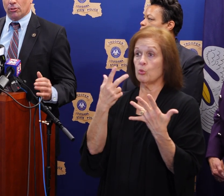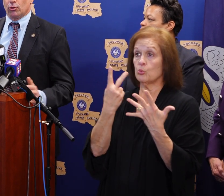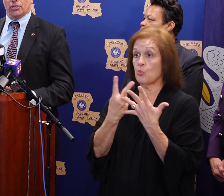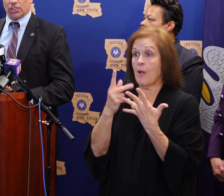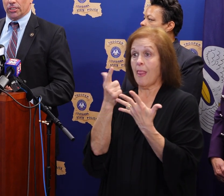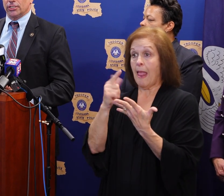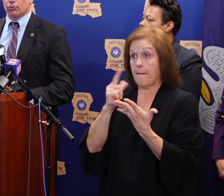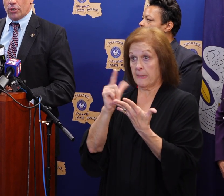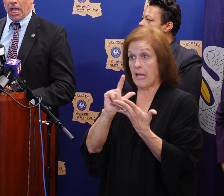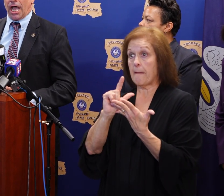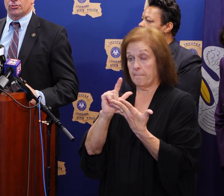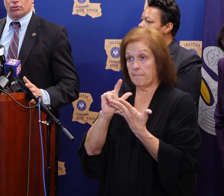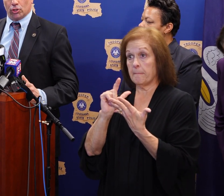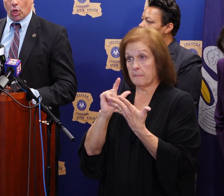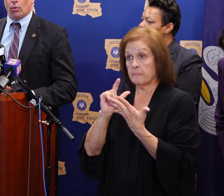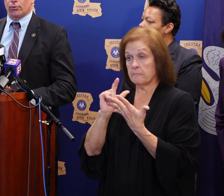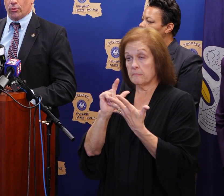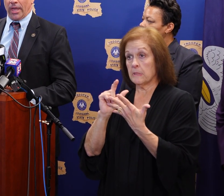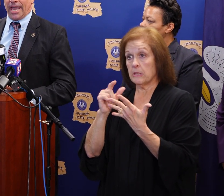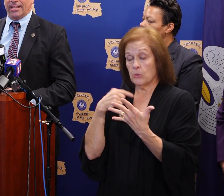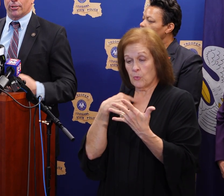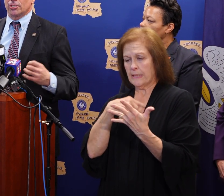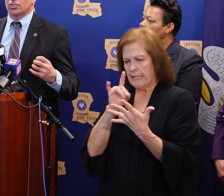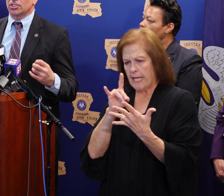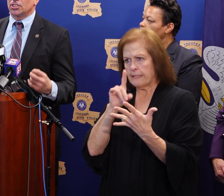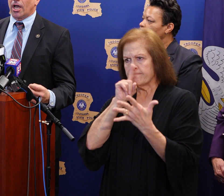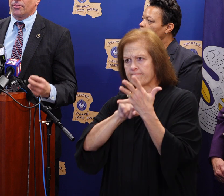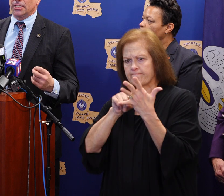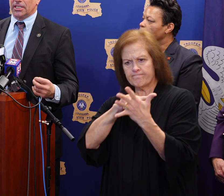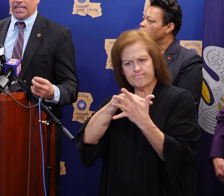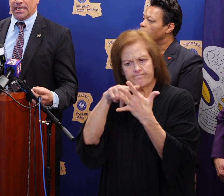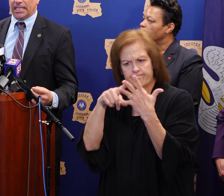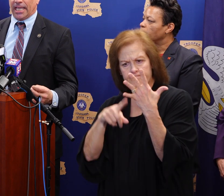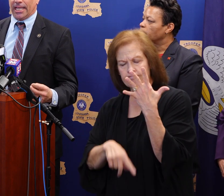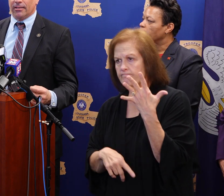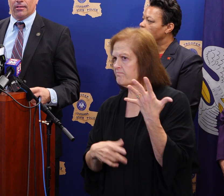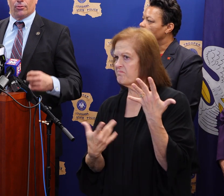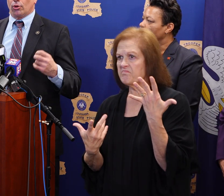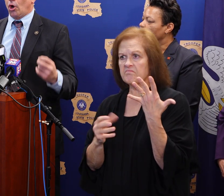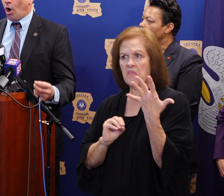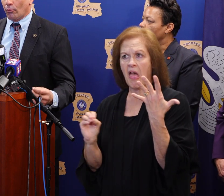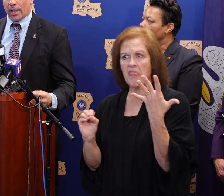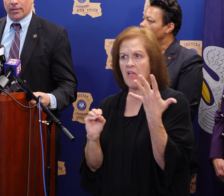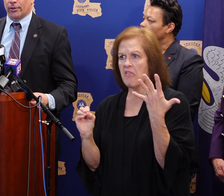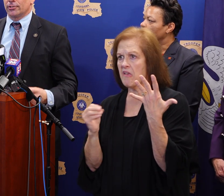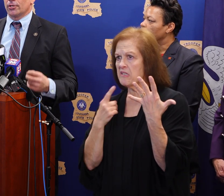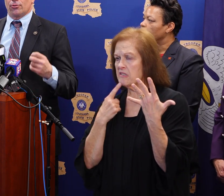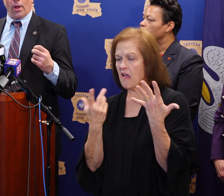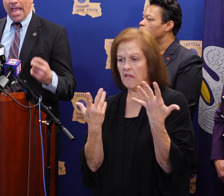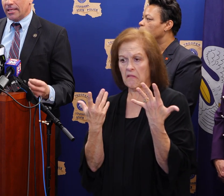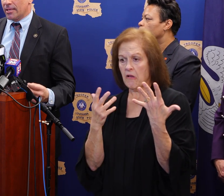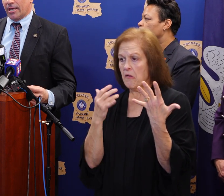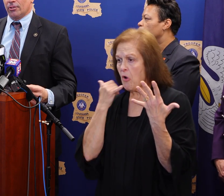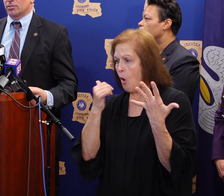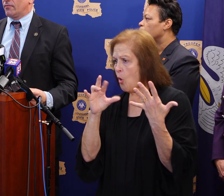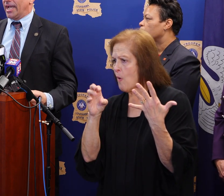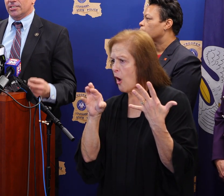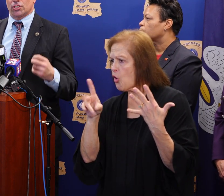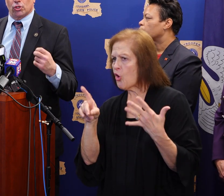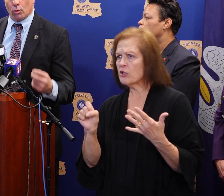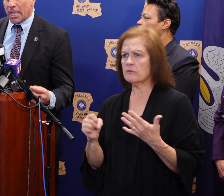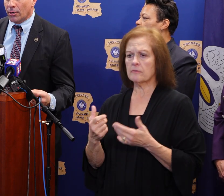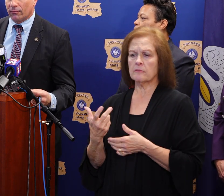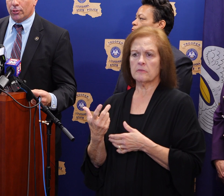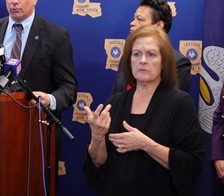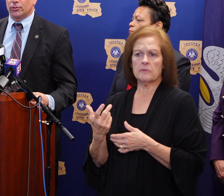been able to initially triage or go through that, and there is just nothing to indicate through call records, through anything on those